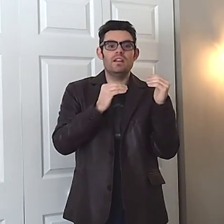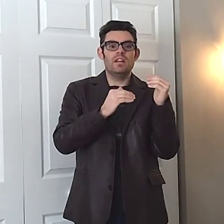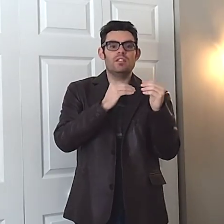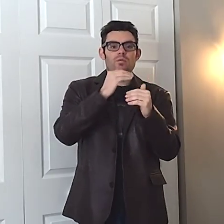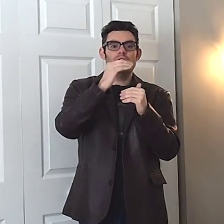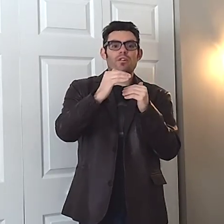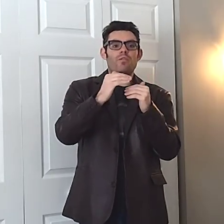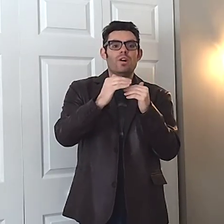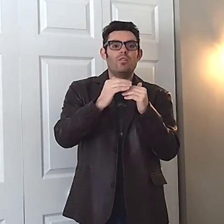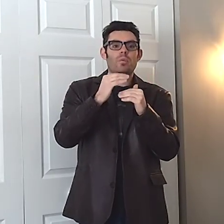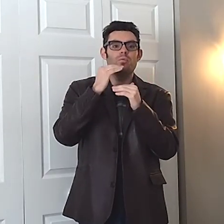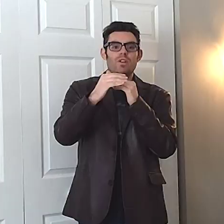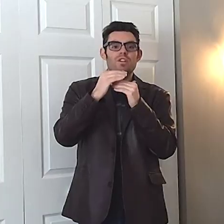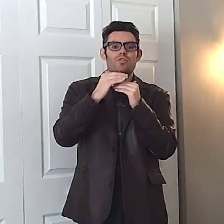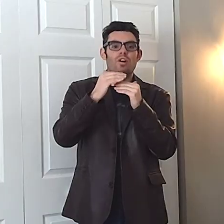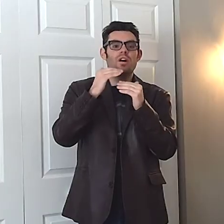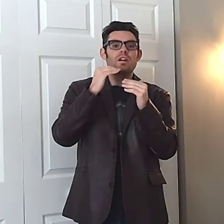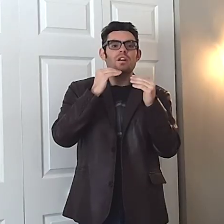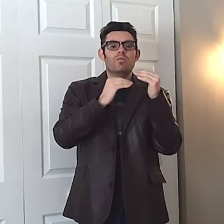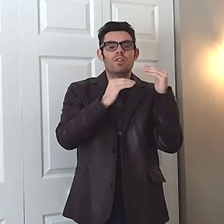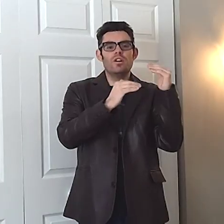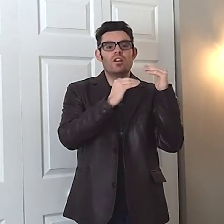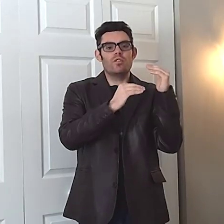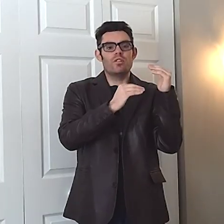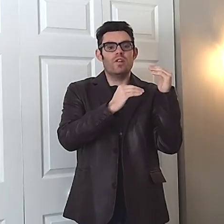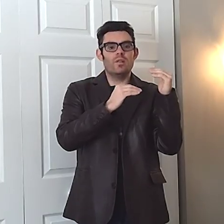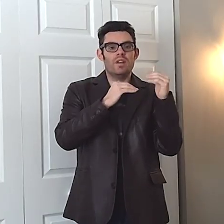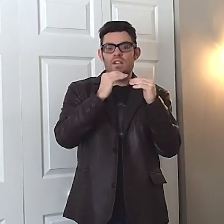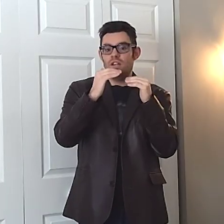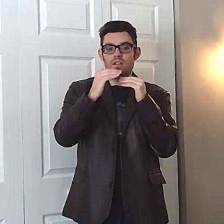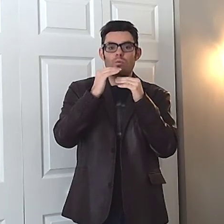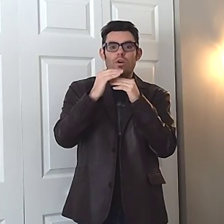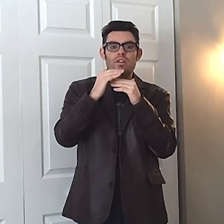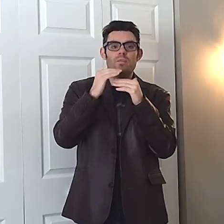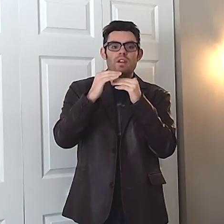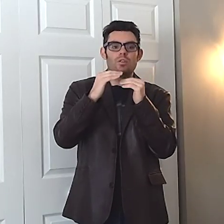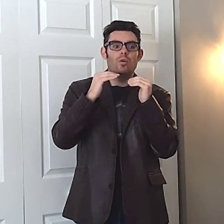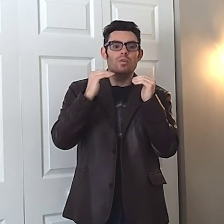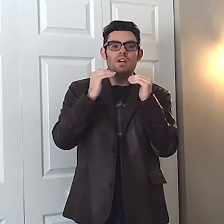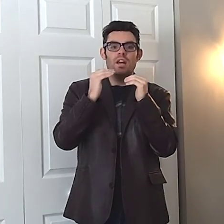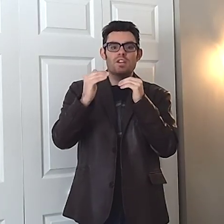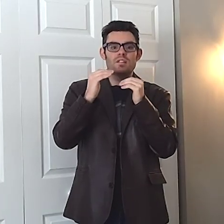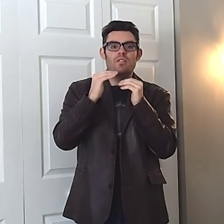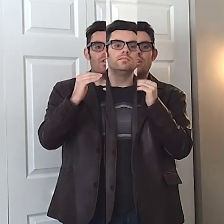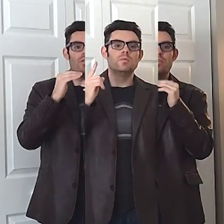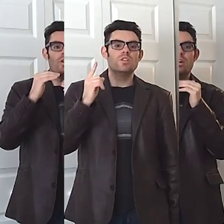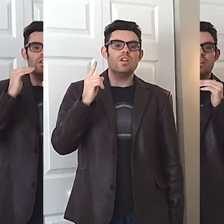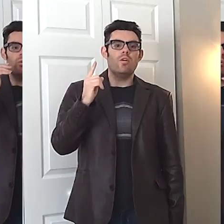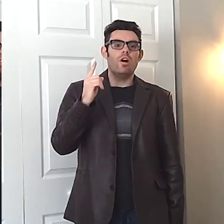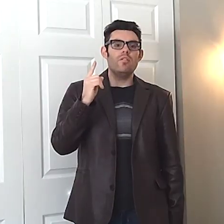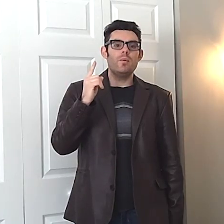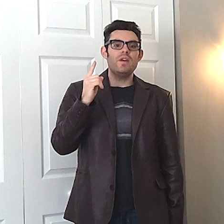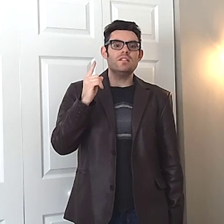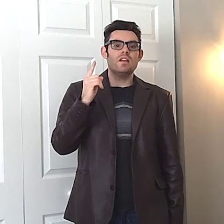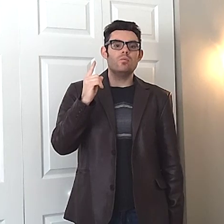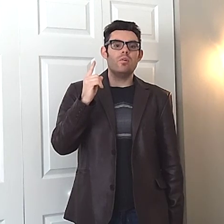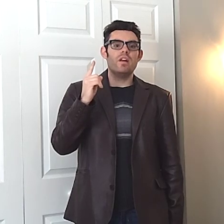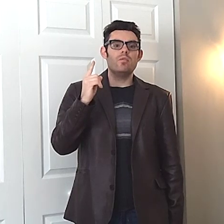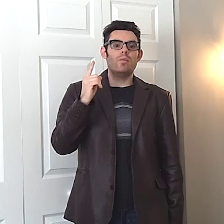it's a really good follow-up, really strong, really good character development, and it's worthy of being told. I just love it overall. So, all that being said, what would I give the book out